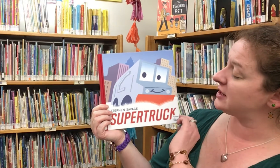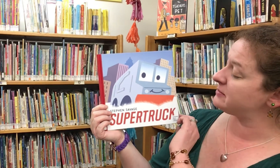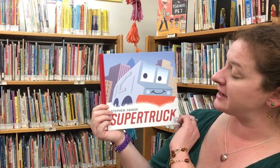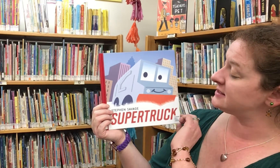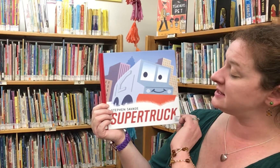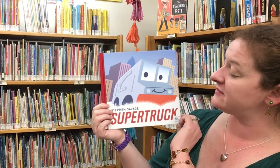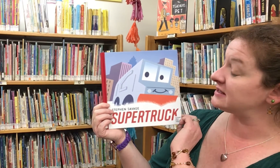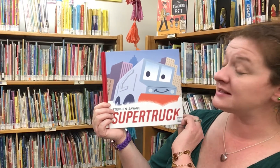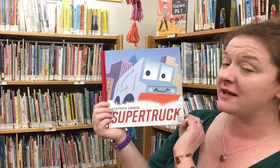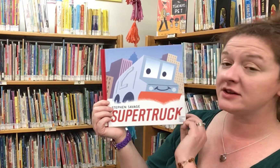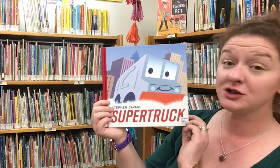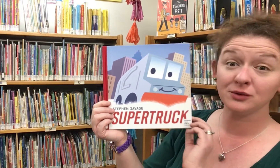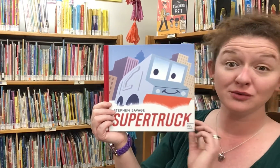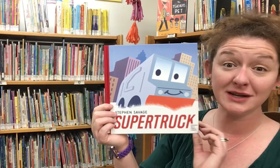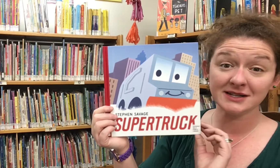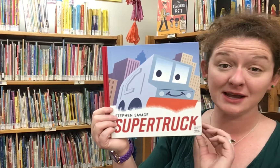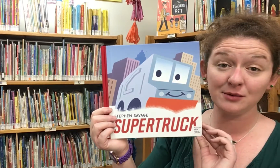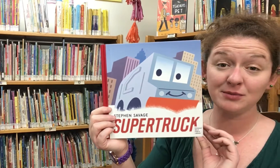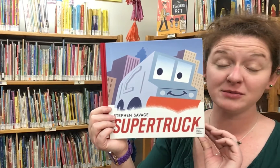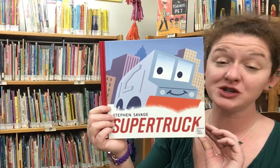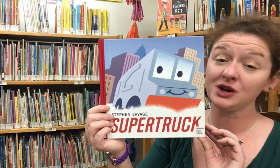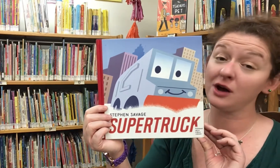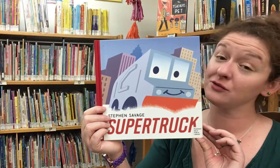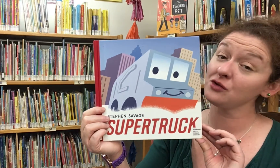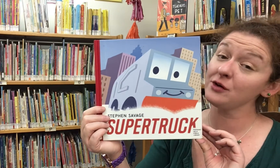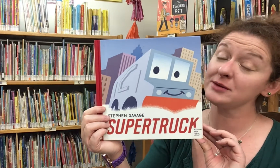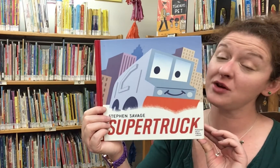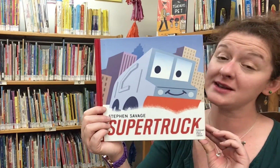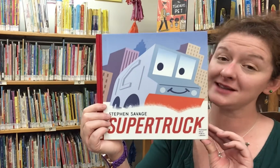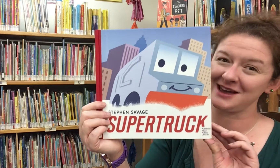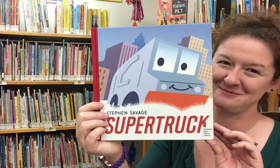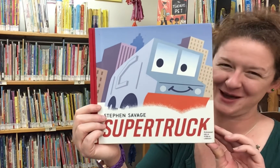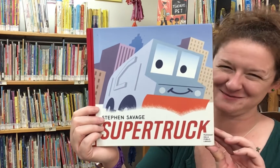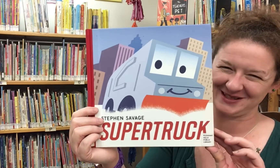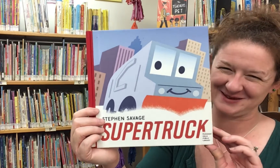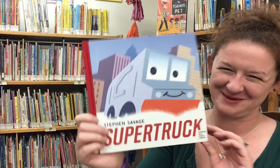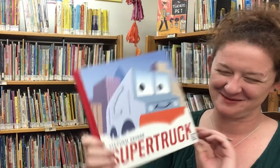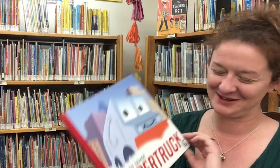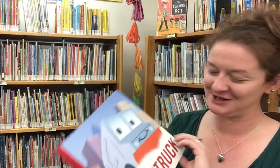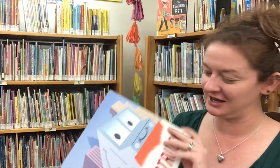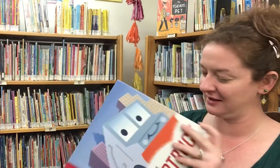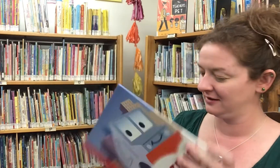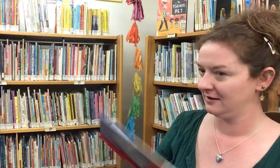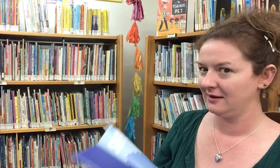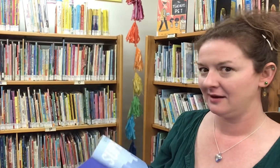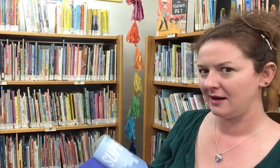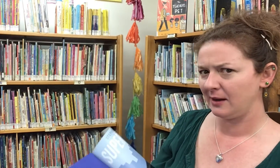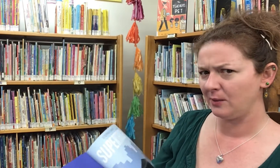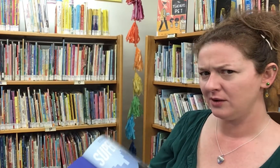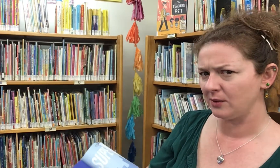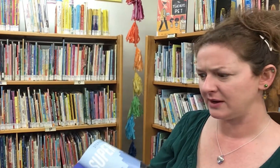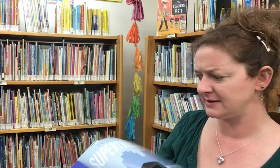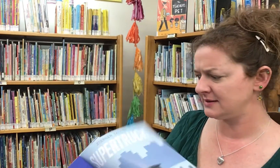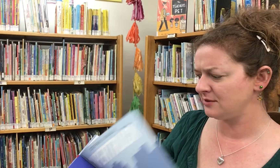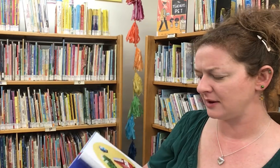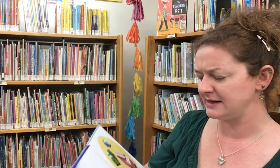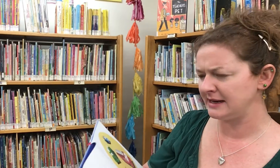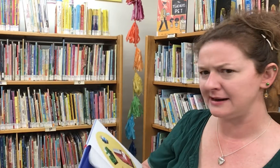by Stephen Savage and read today with permission of Roaring Press and Macmillan Publishing. I wonder what his secret identity could